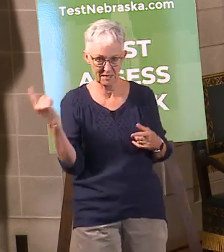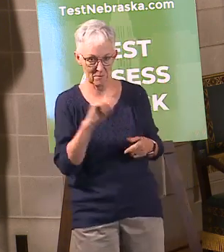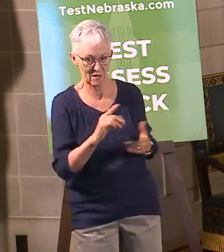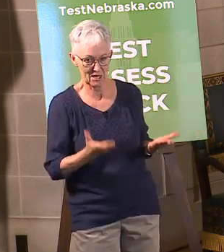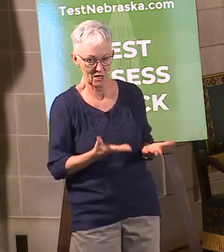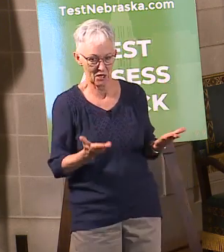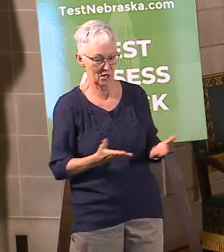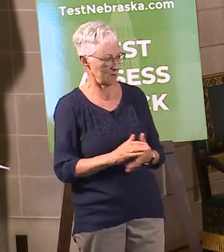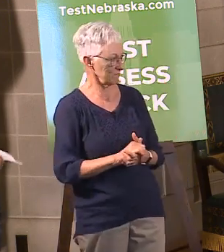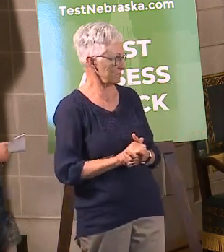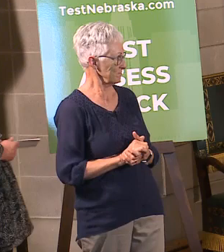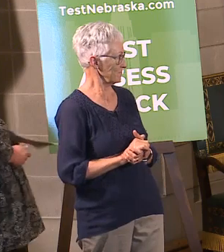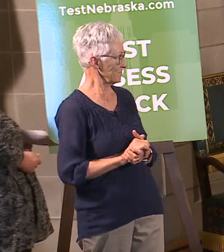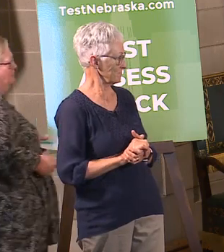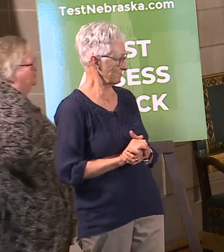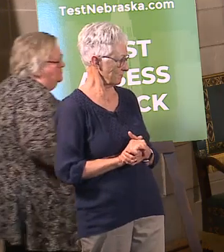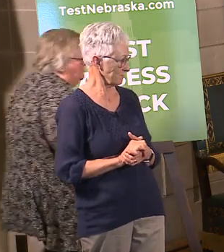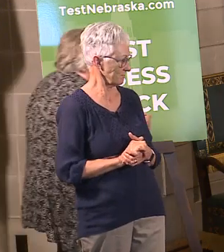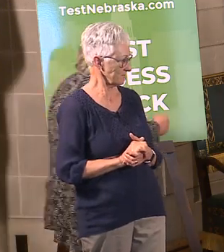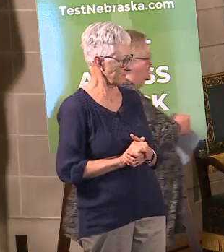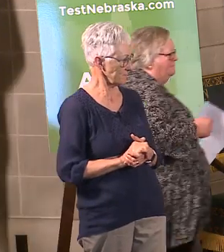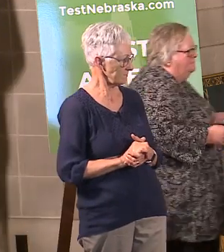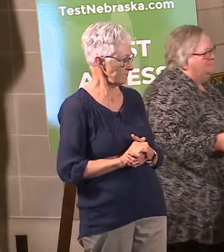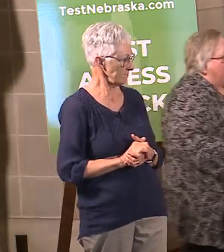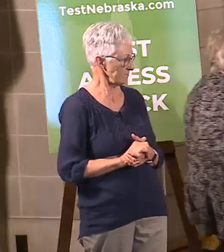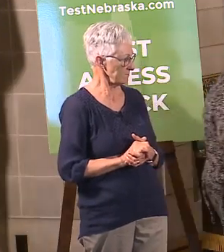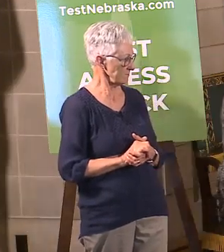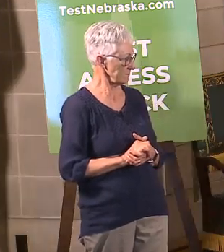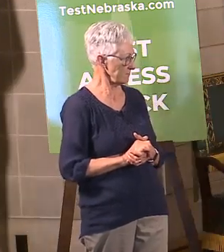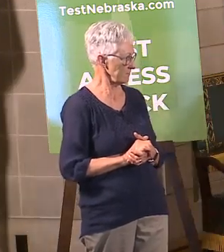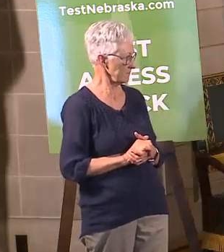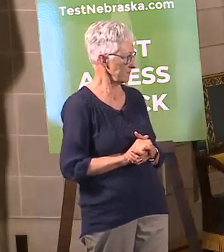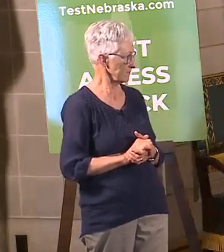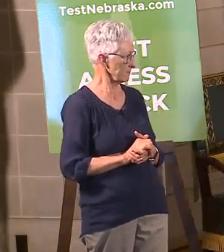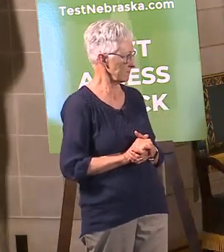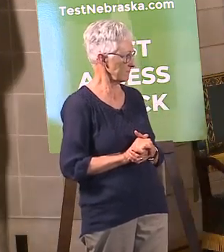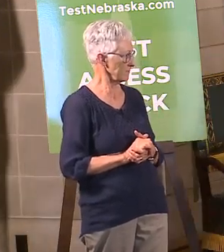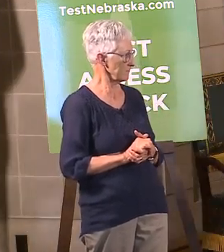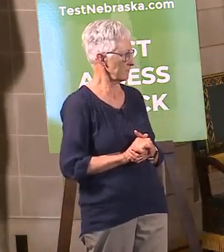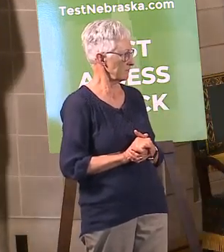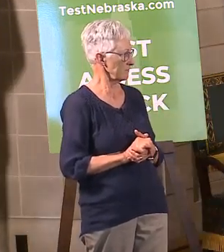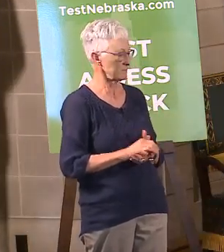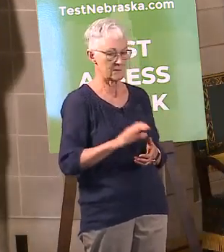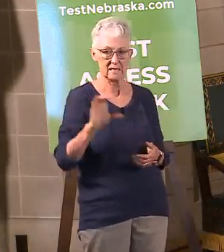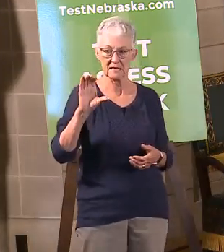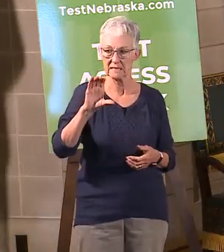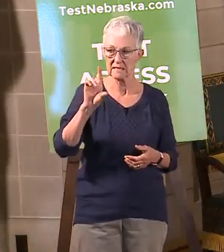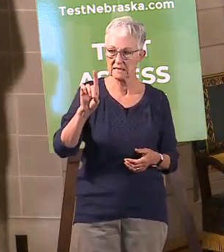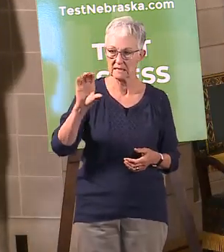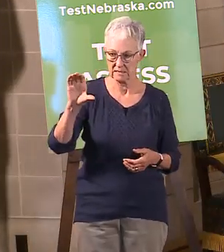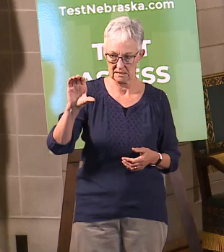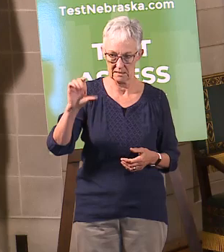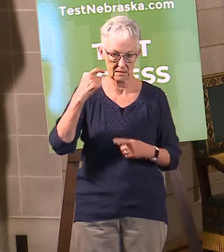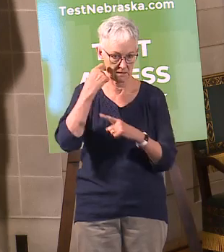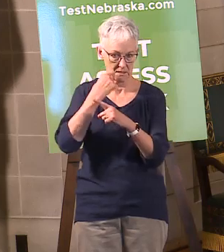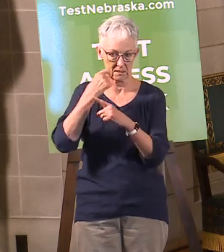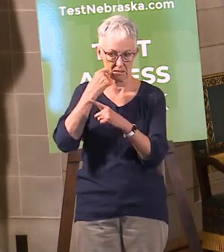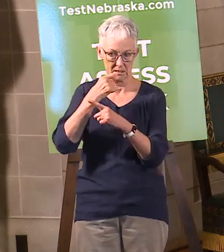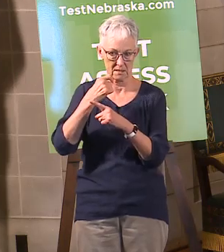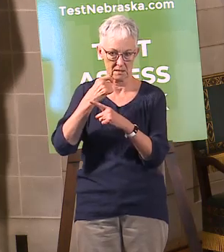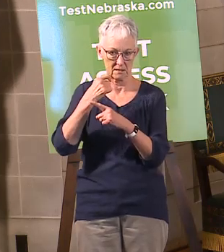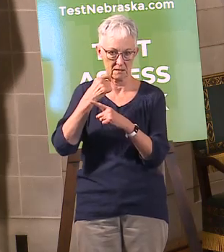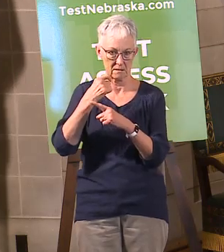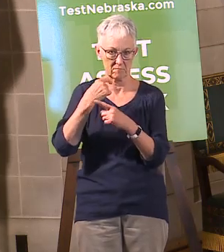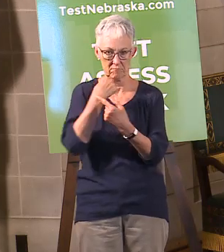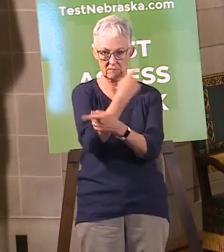she's got an answer on this one, good. The CDC recently put out a